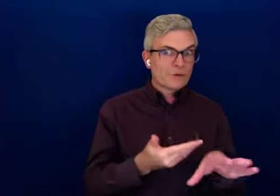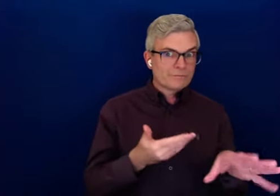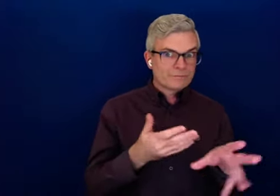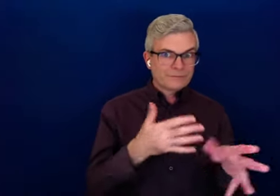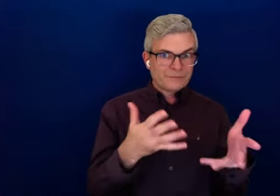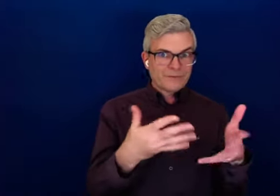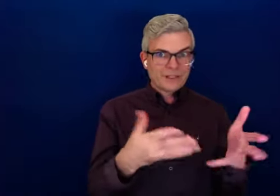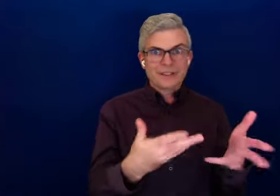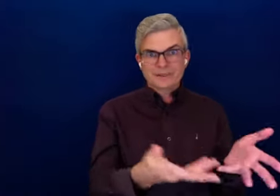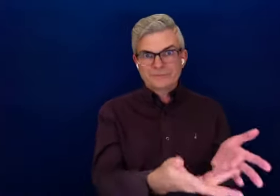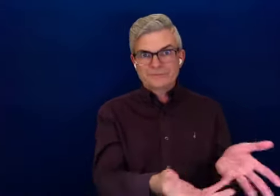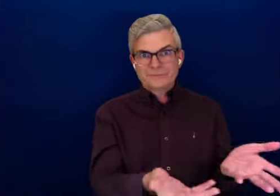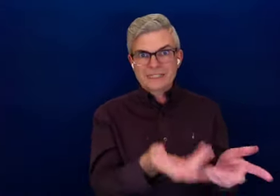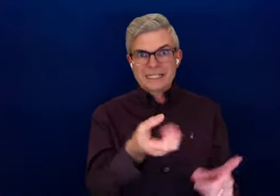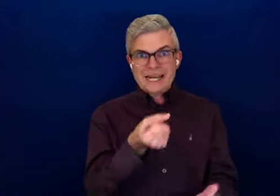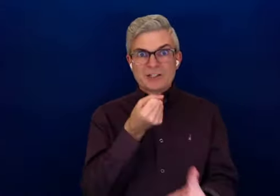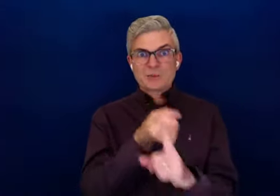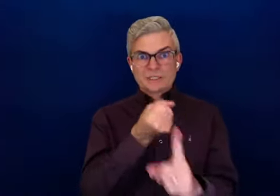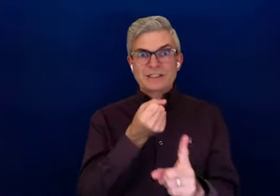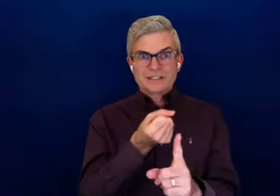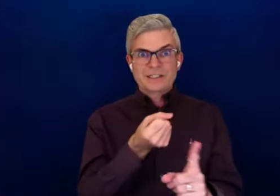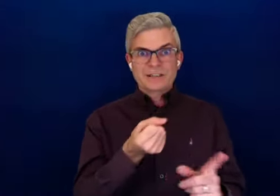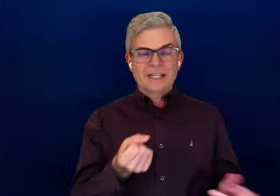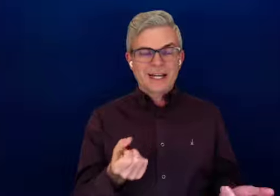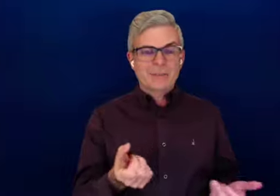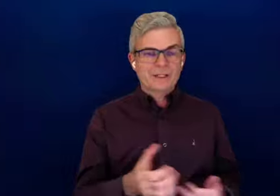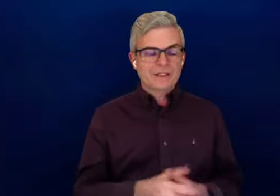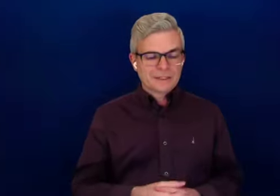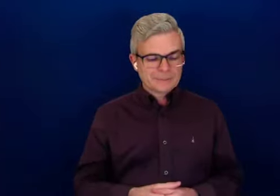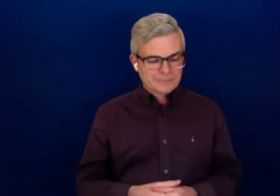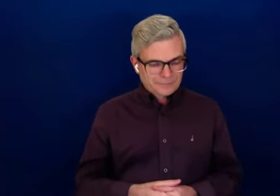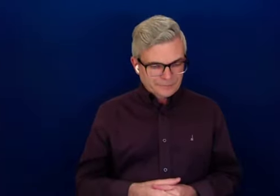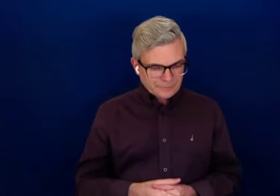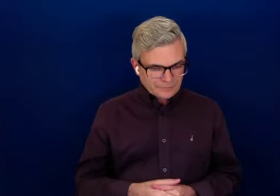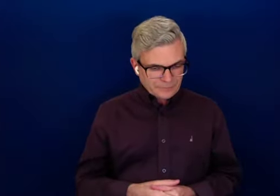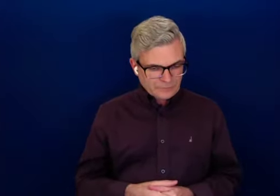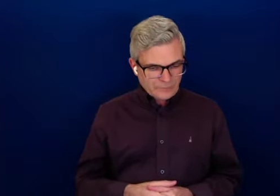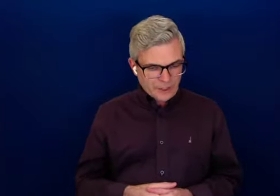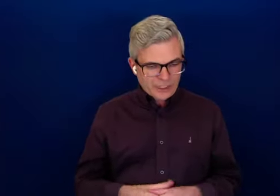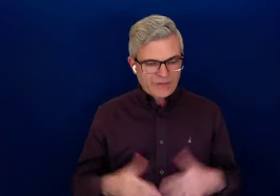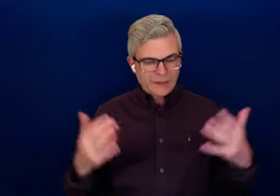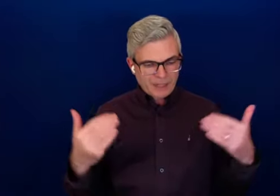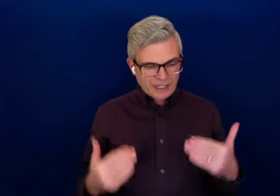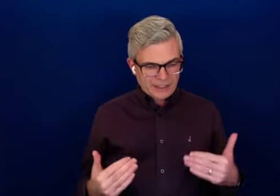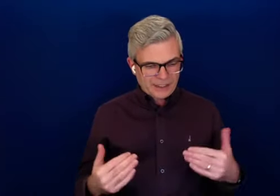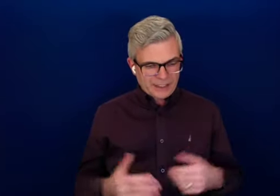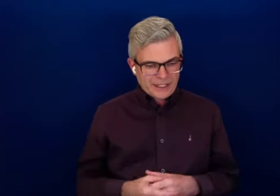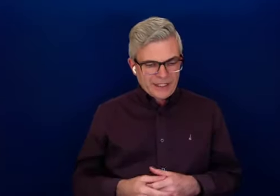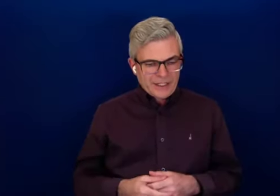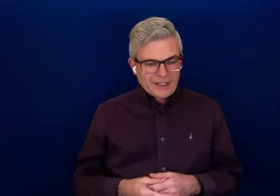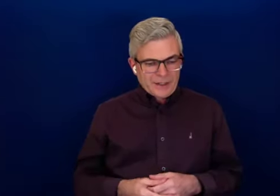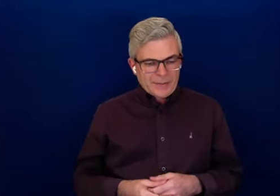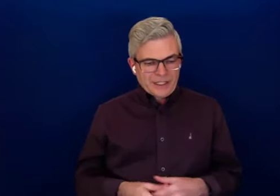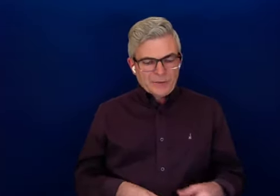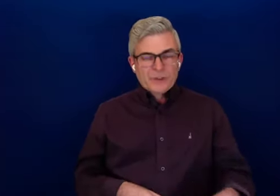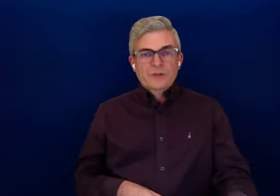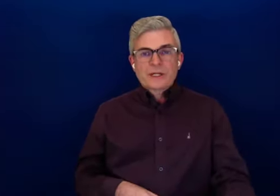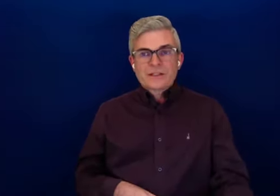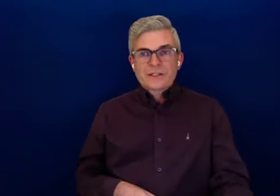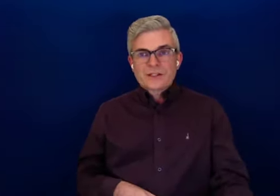before the the actual incident that happened. Okay, then body. Begin with a transition.